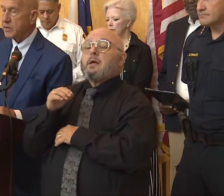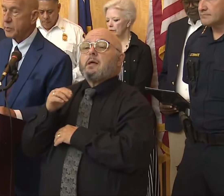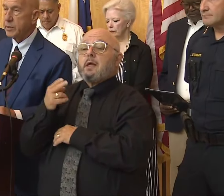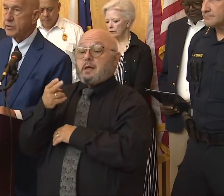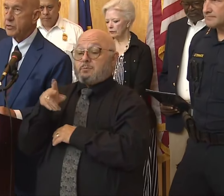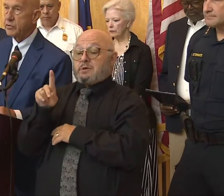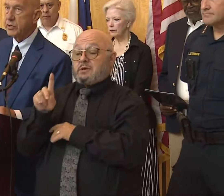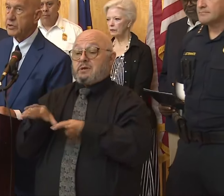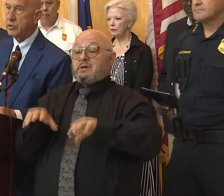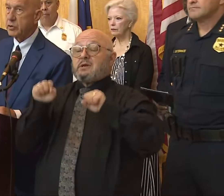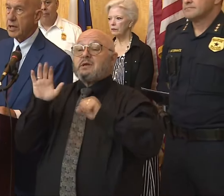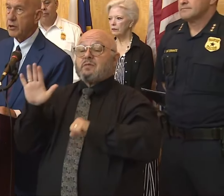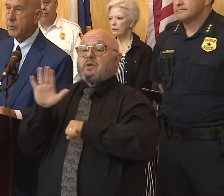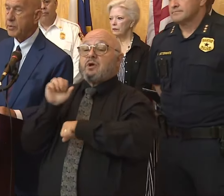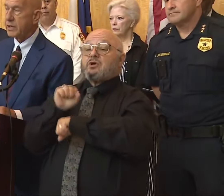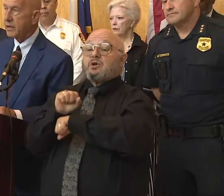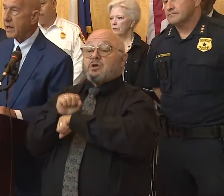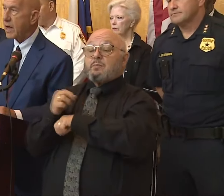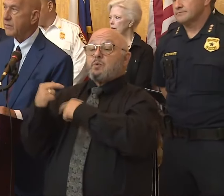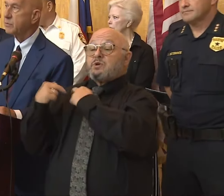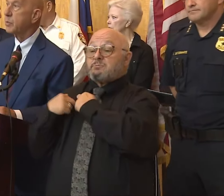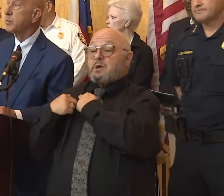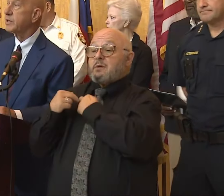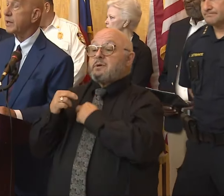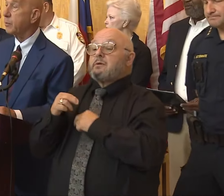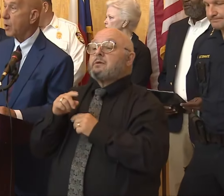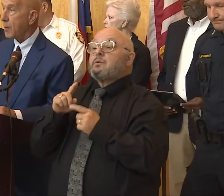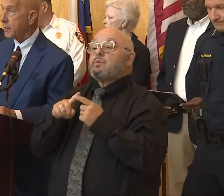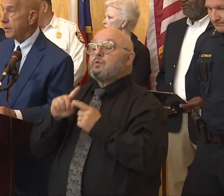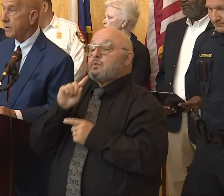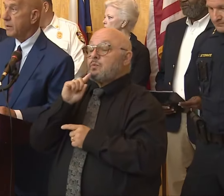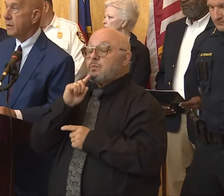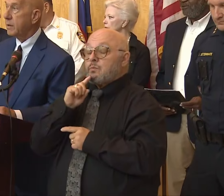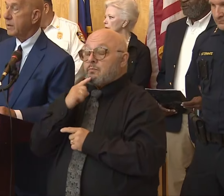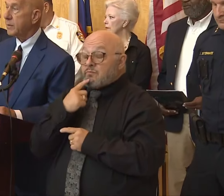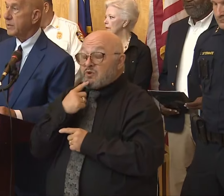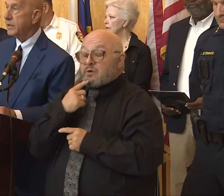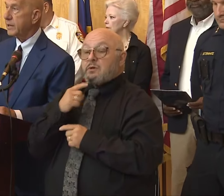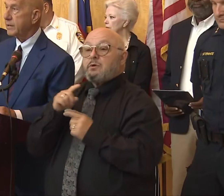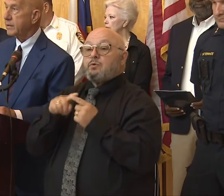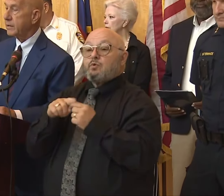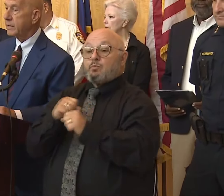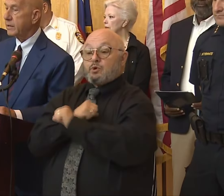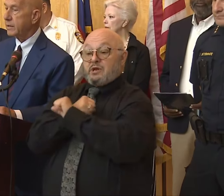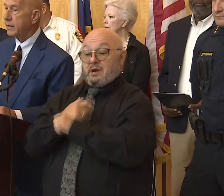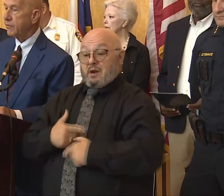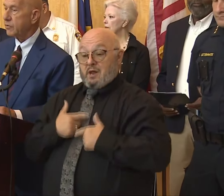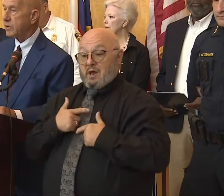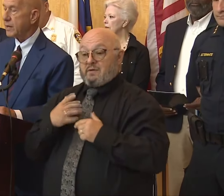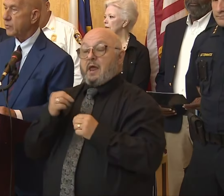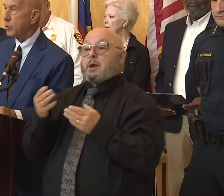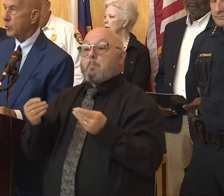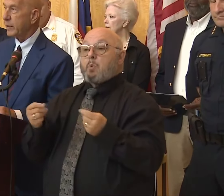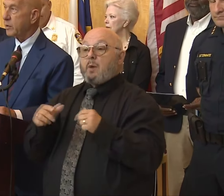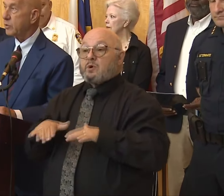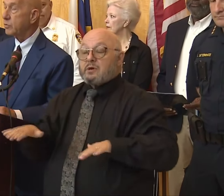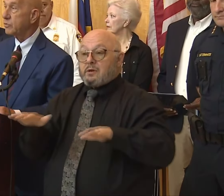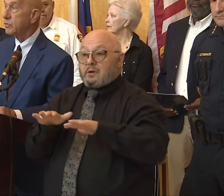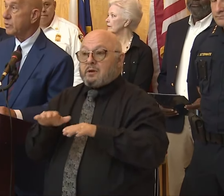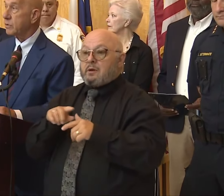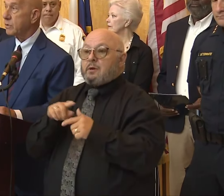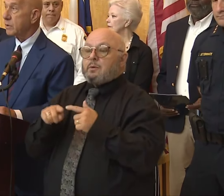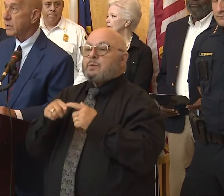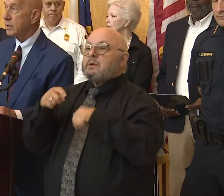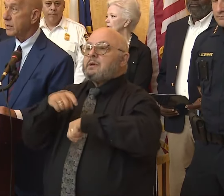their responsibility so serious to not only protect lives, but protect property, particularly in difficult times when we